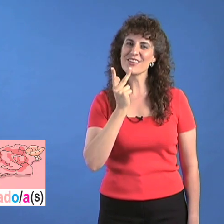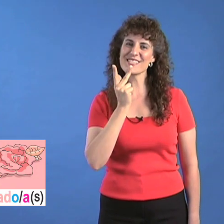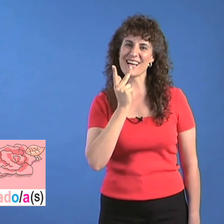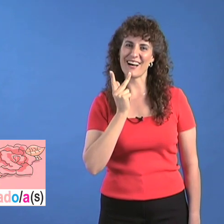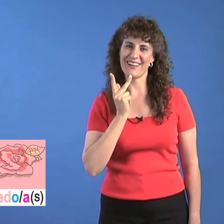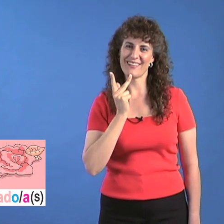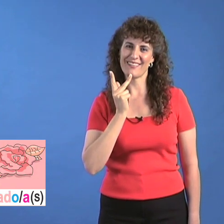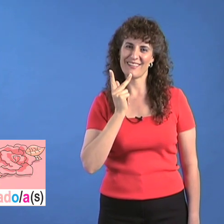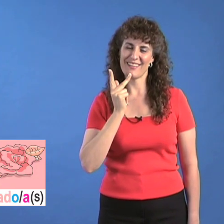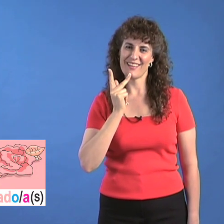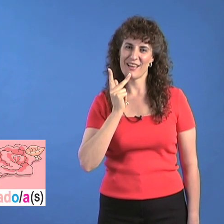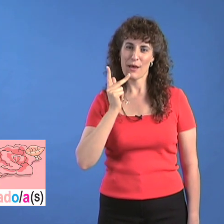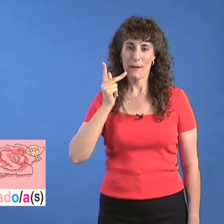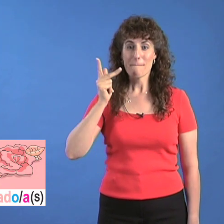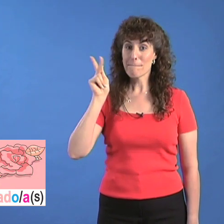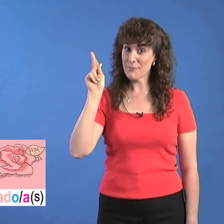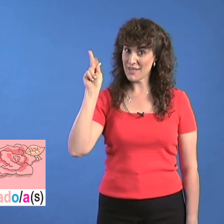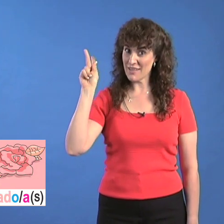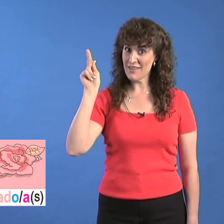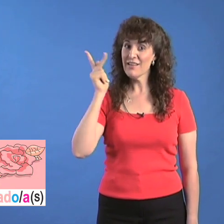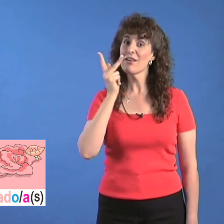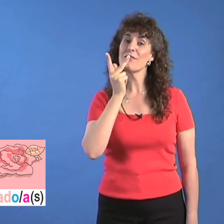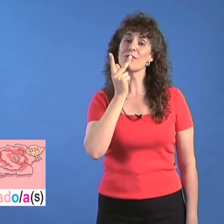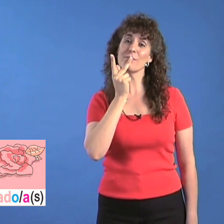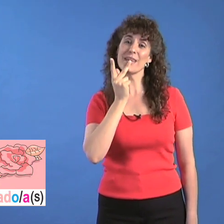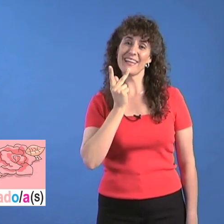Rosa, P for pink.